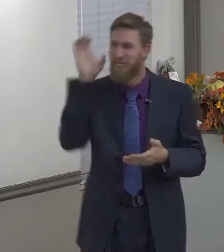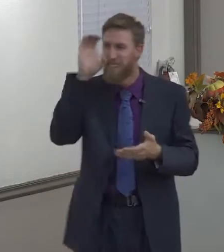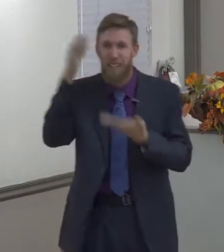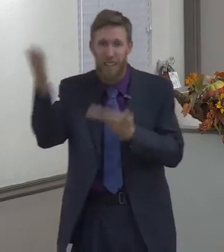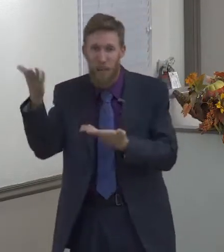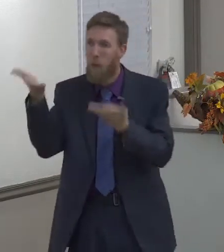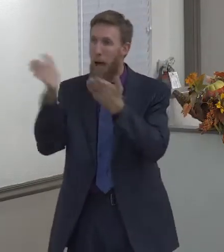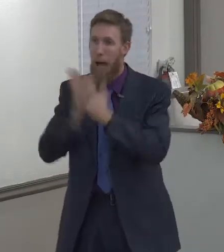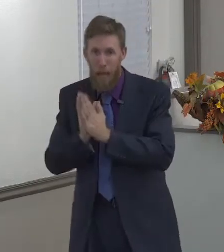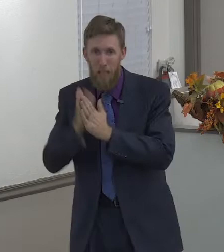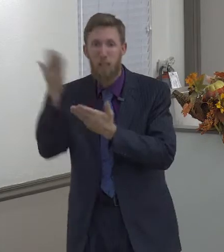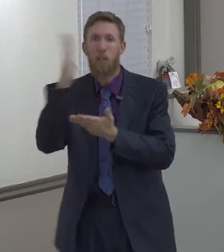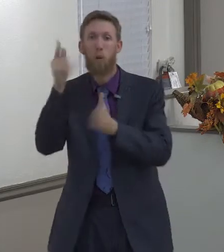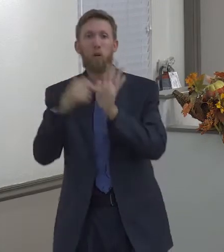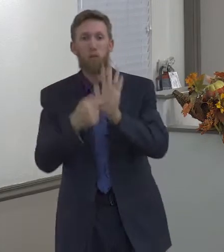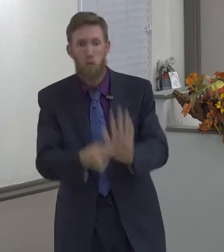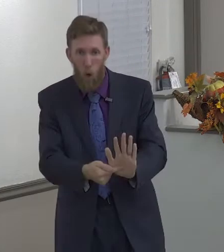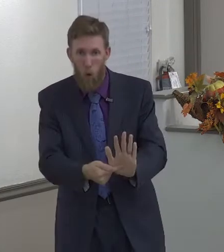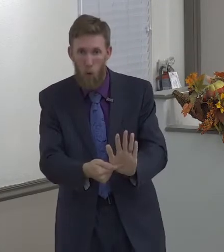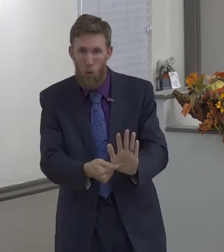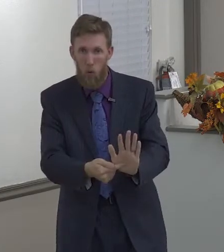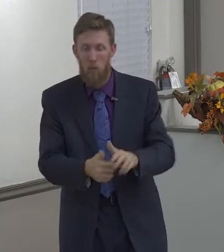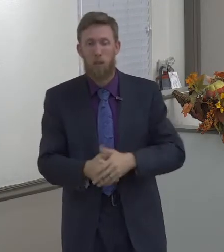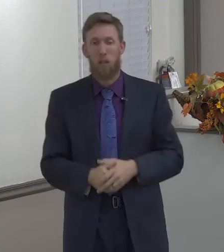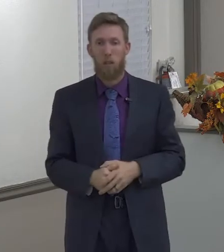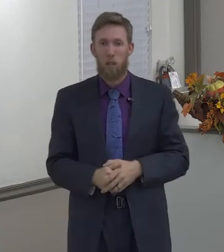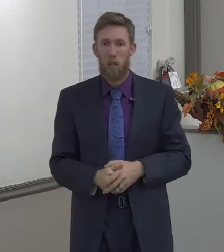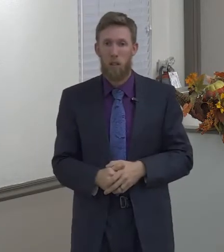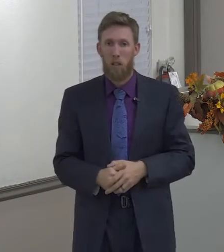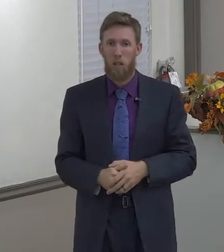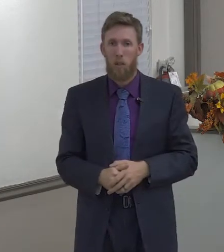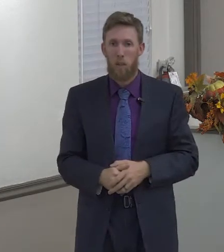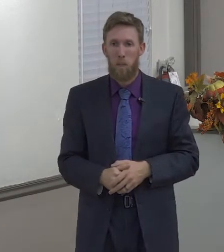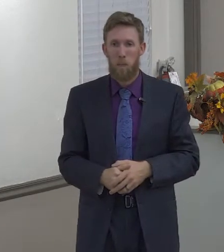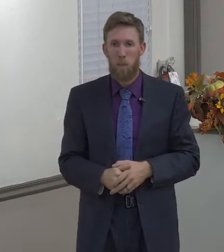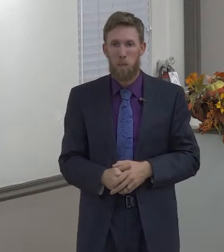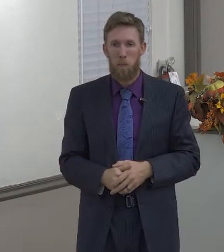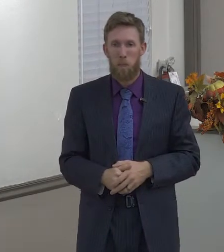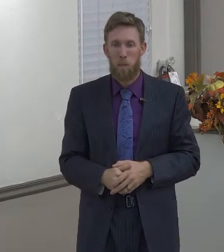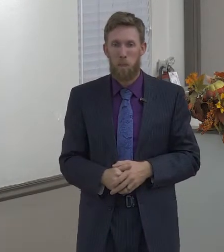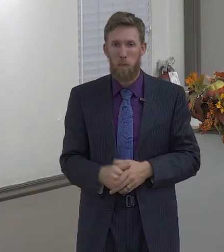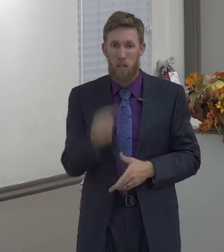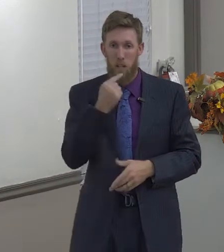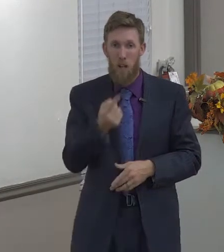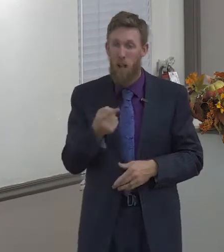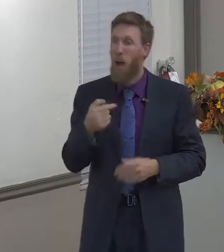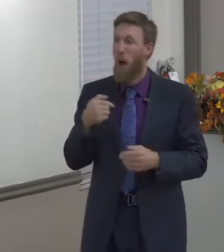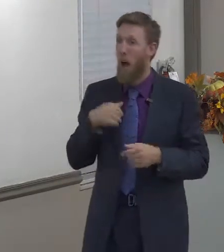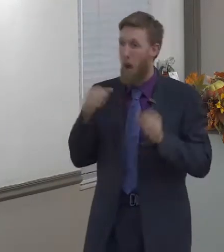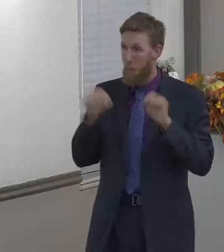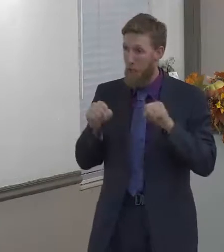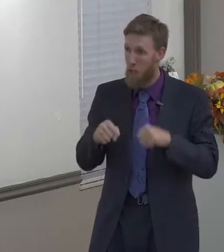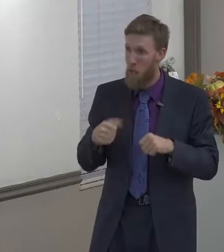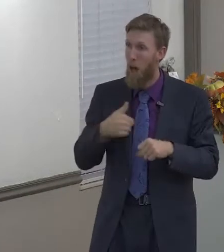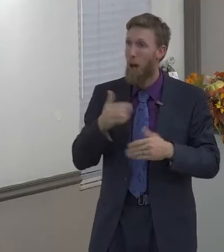We as ministry leaders, different ministry leaders, I can promise you There's room. There are people that